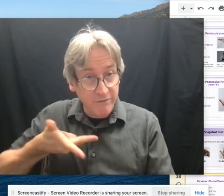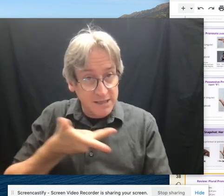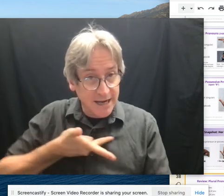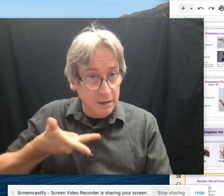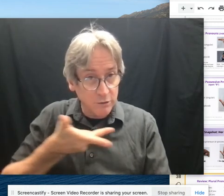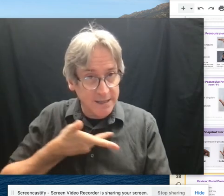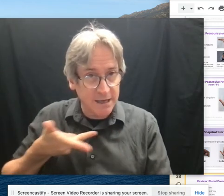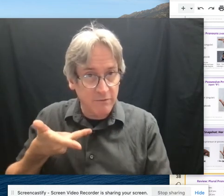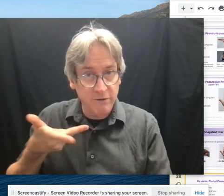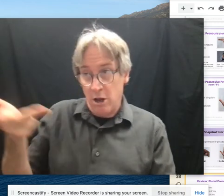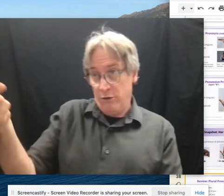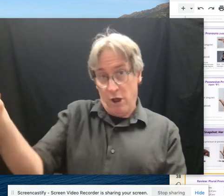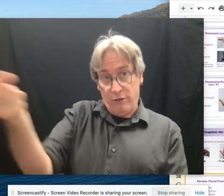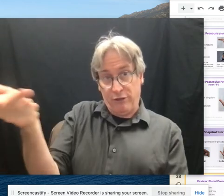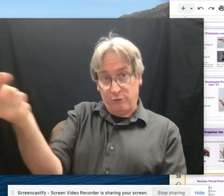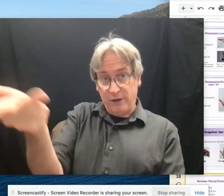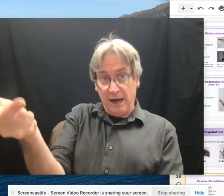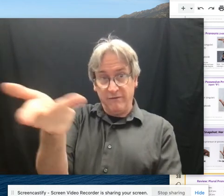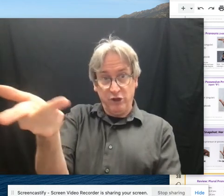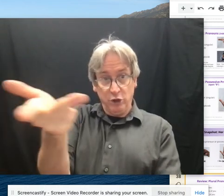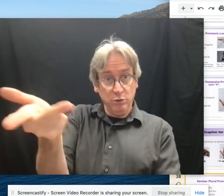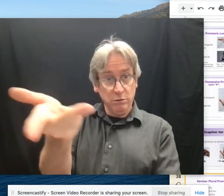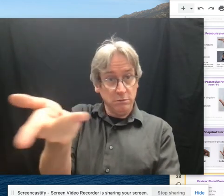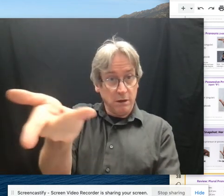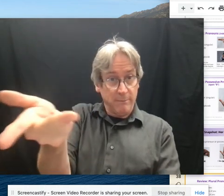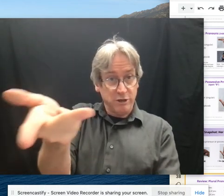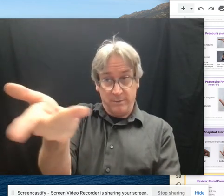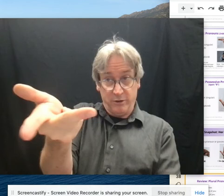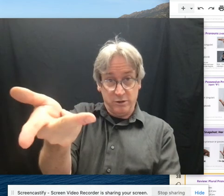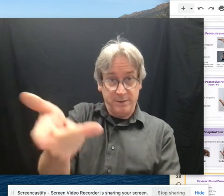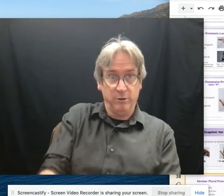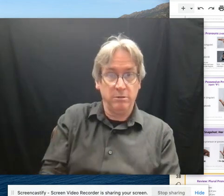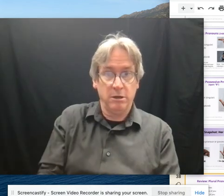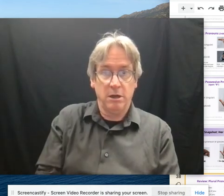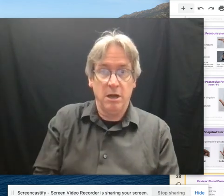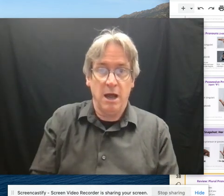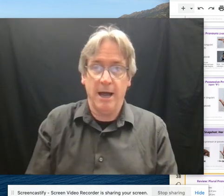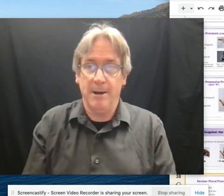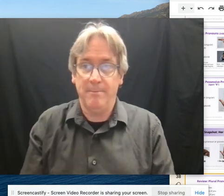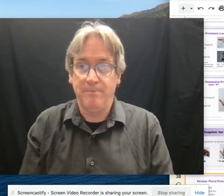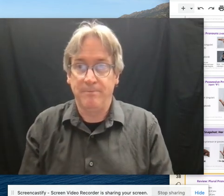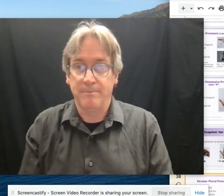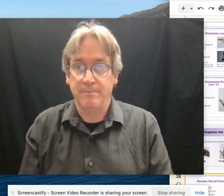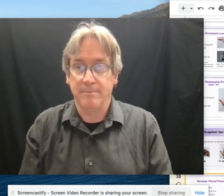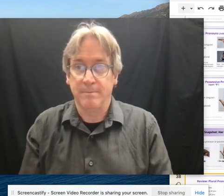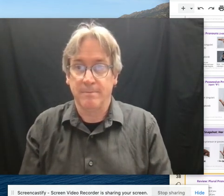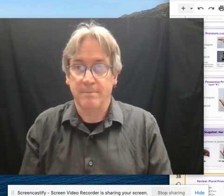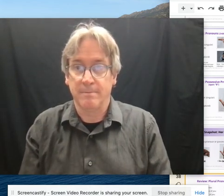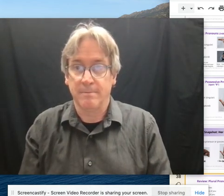3 of us, I include myself. The 3 of you, I'm talking about those people.